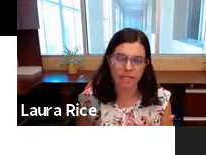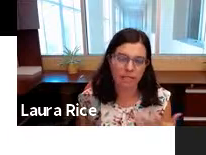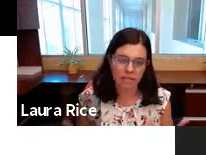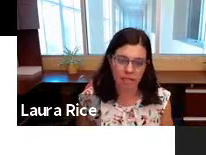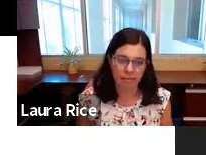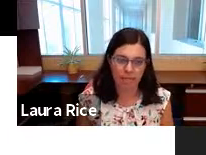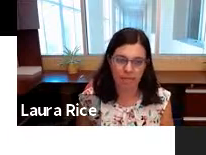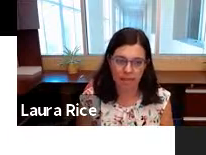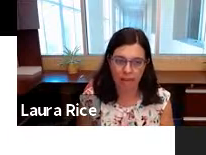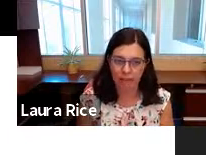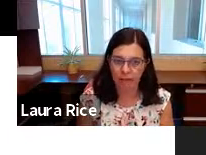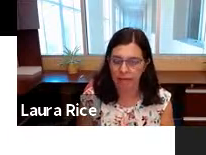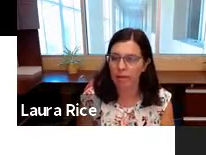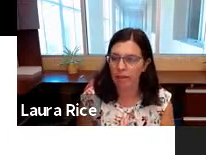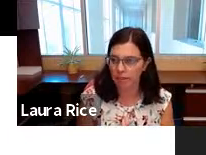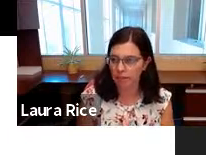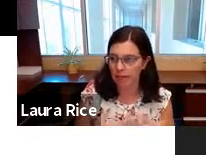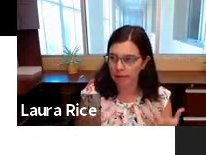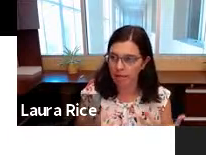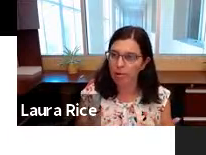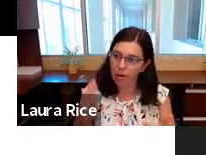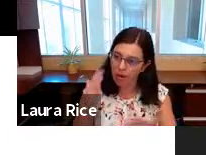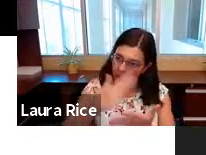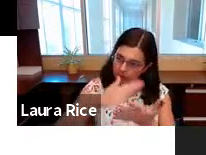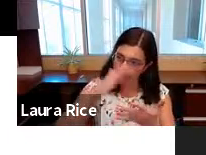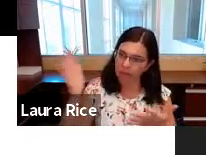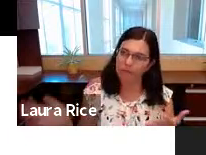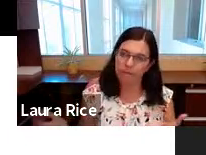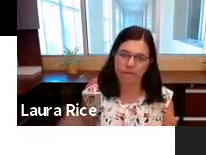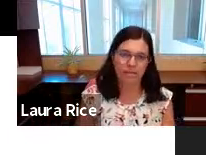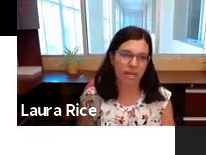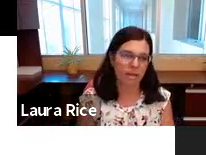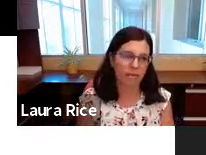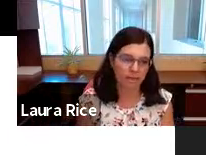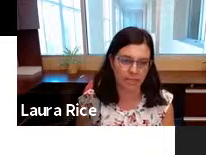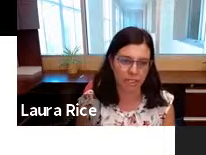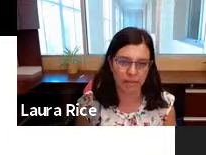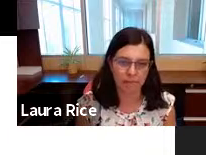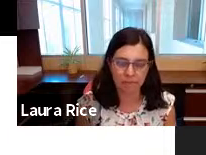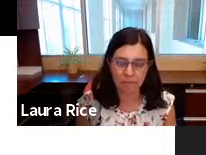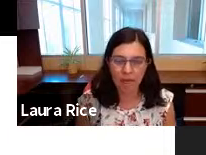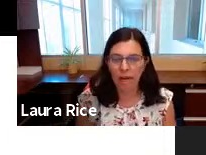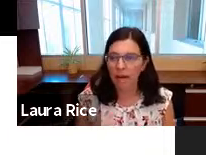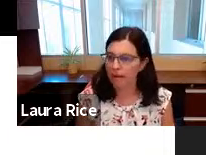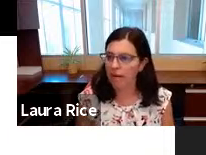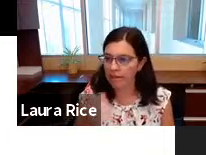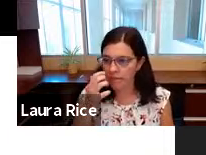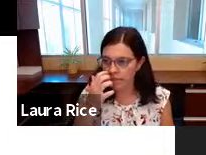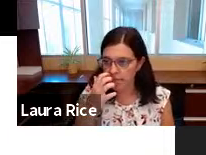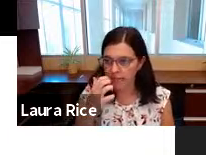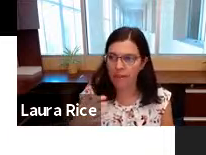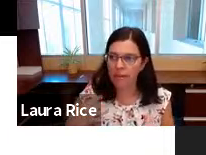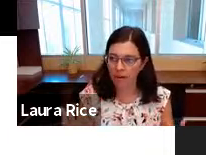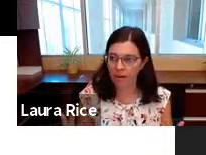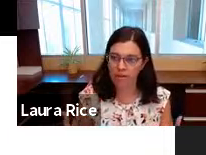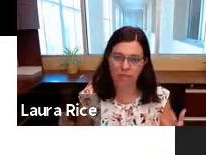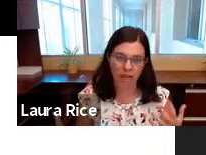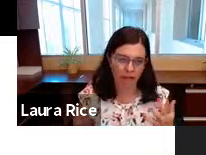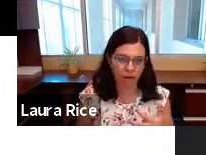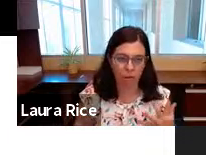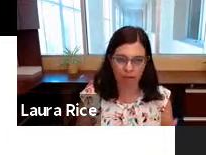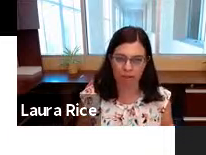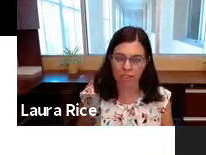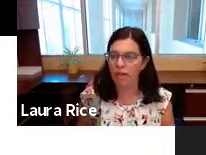these devices have been designed for ambulatory people falling from a standing position. And our research has found that